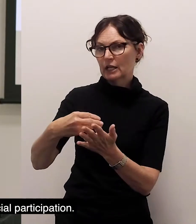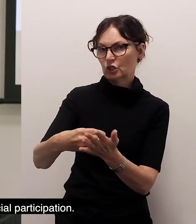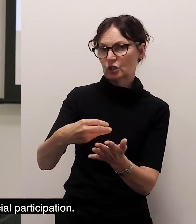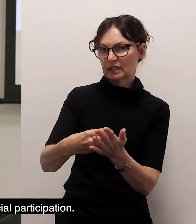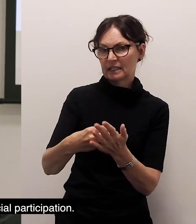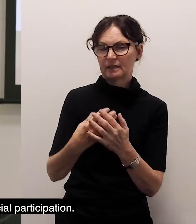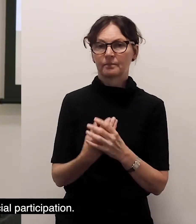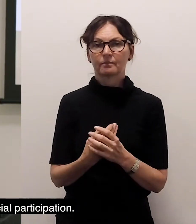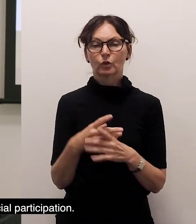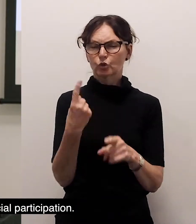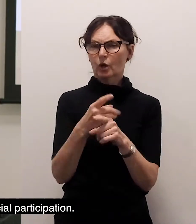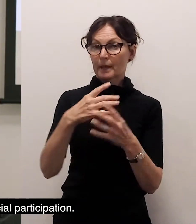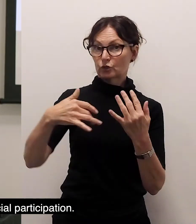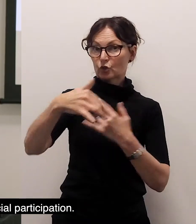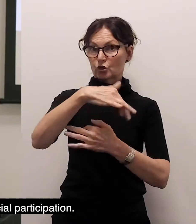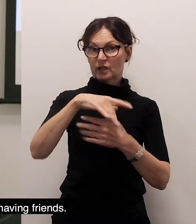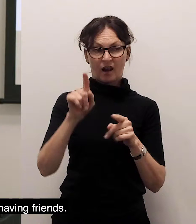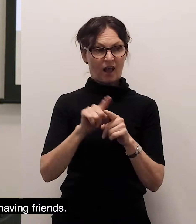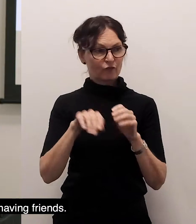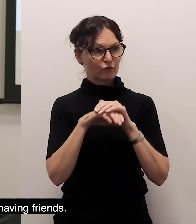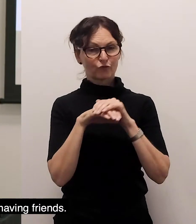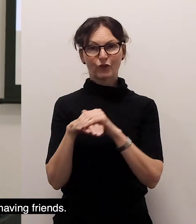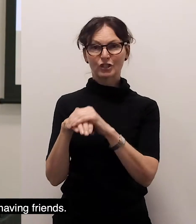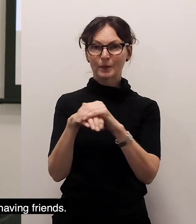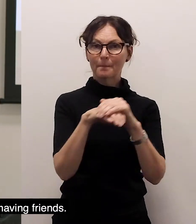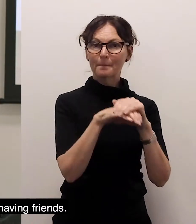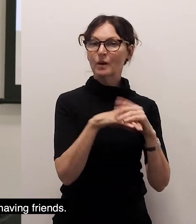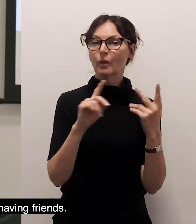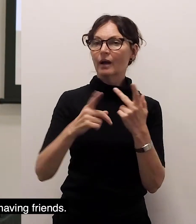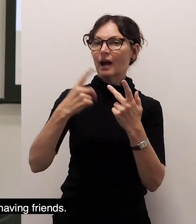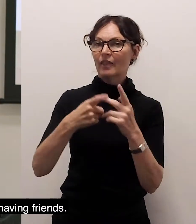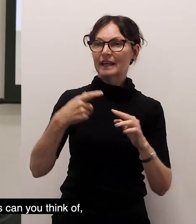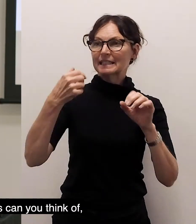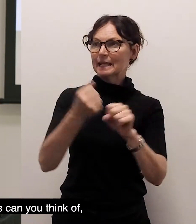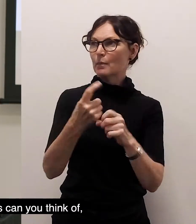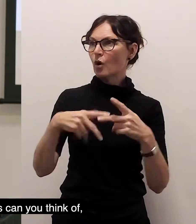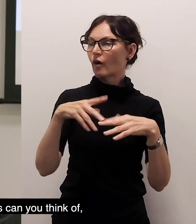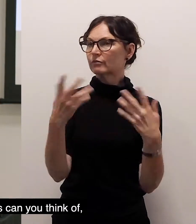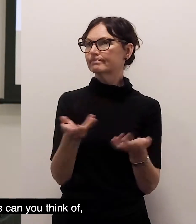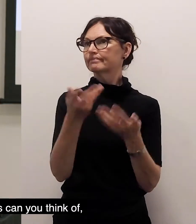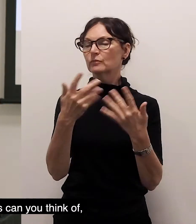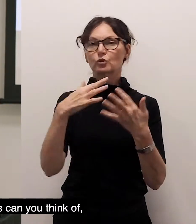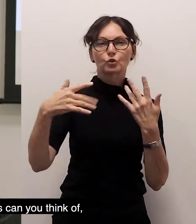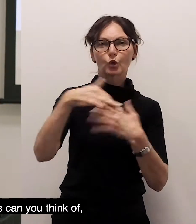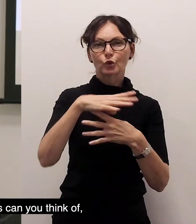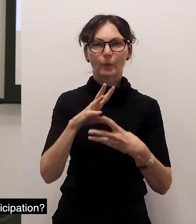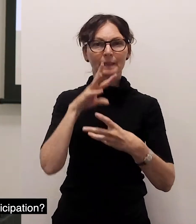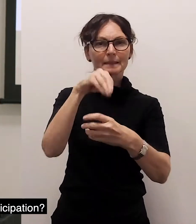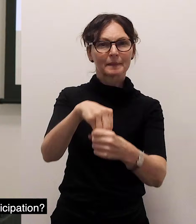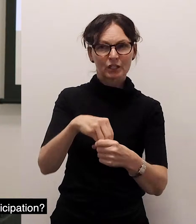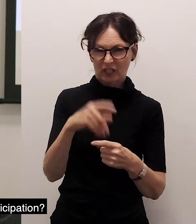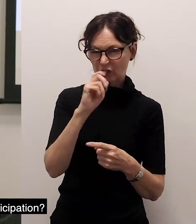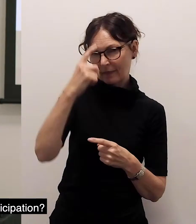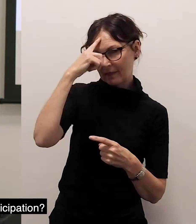Let's talk about social participation. We talked about having friends. What other examples can you think